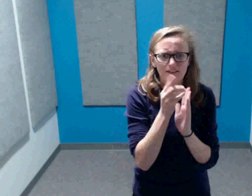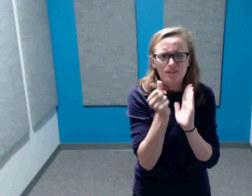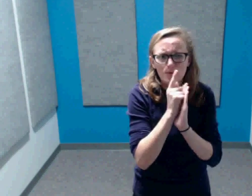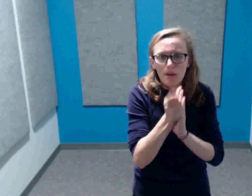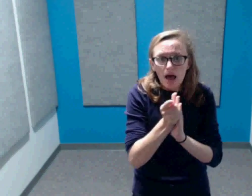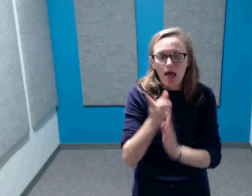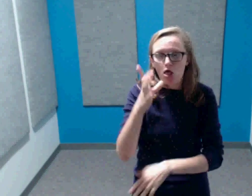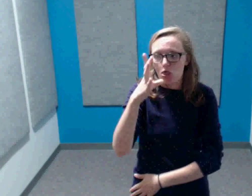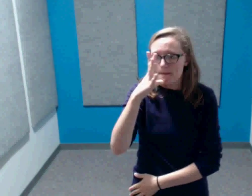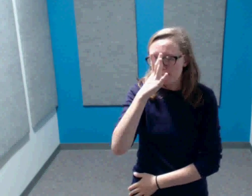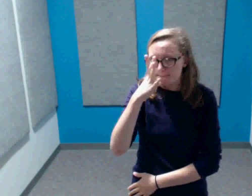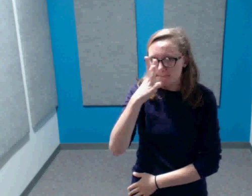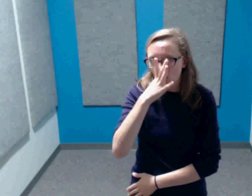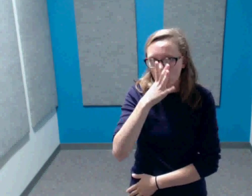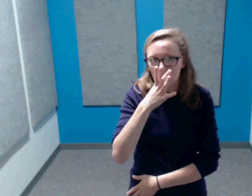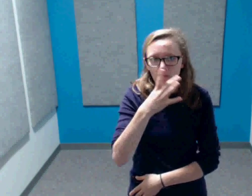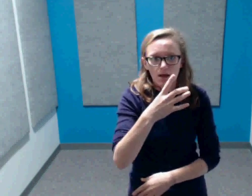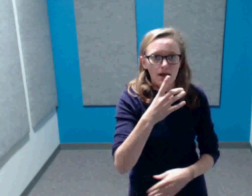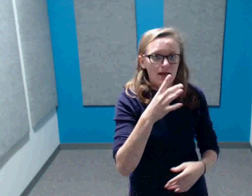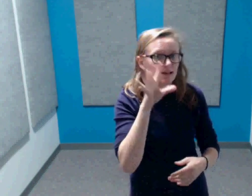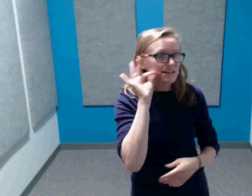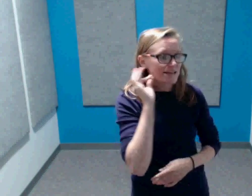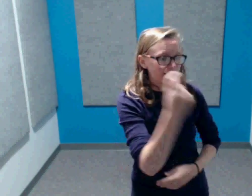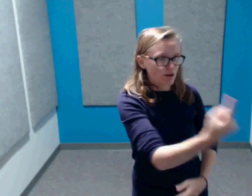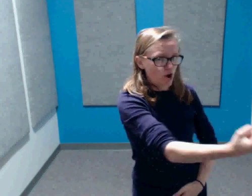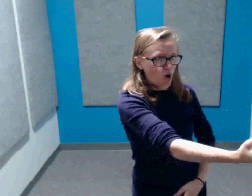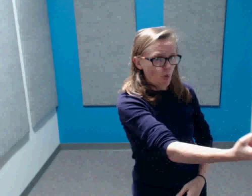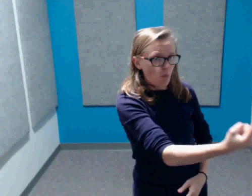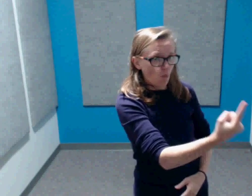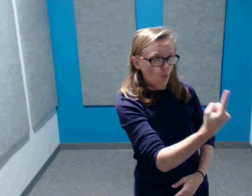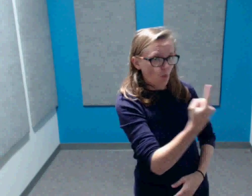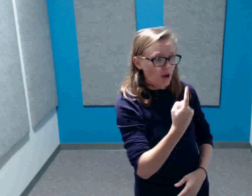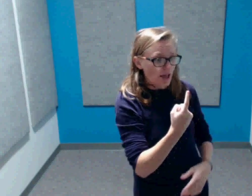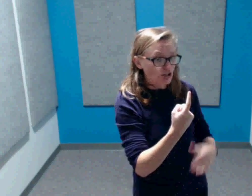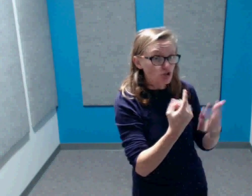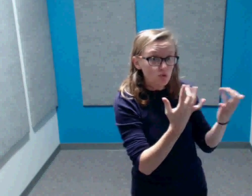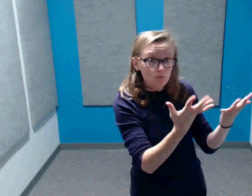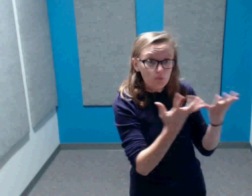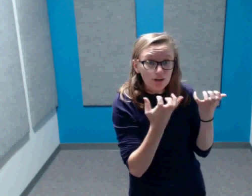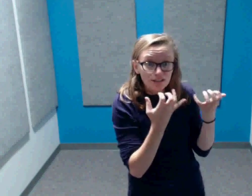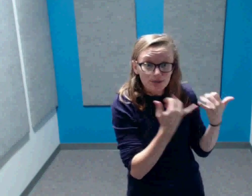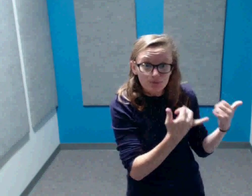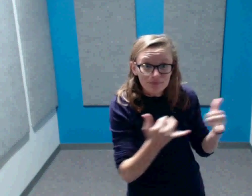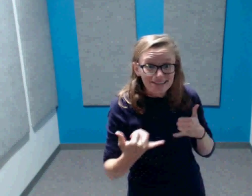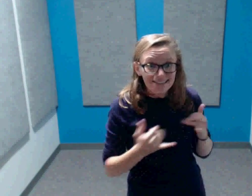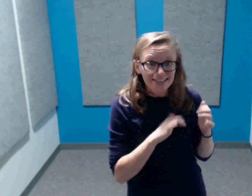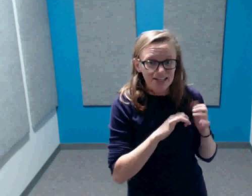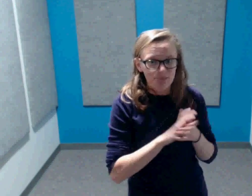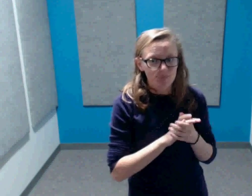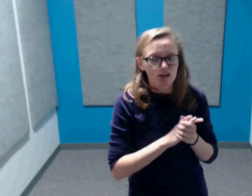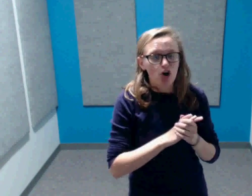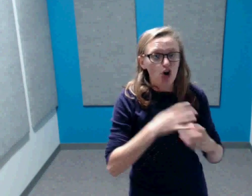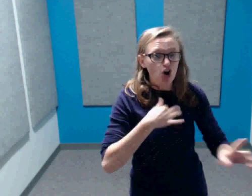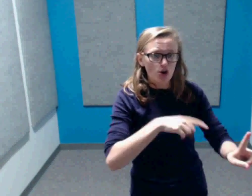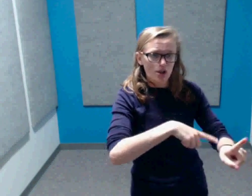mama kitty cat came back. And she wanted to play, too. I could tell because she was waving at me with her tail, just like